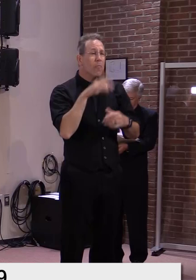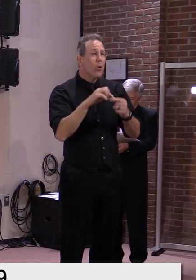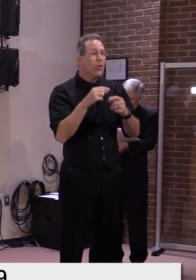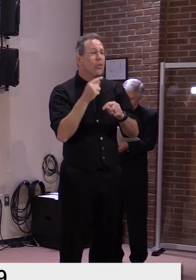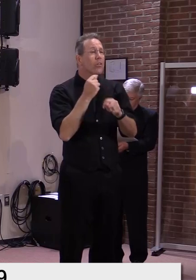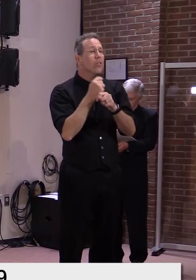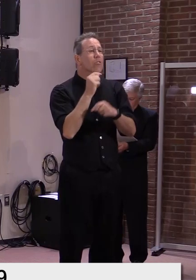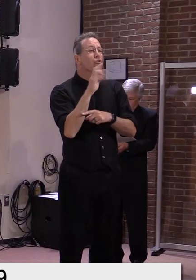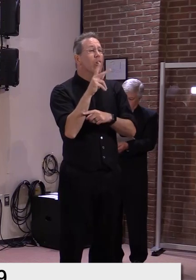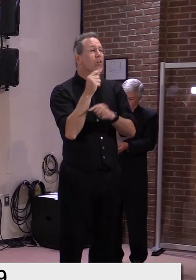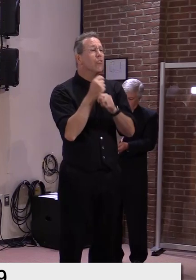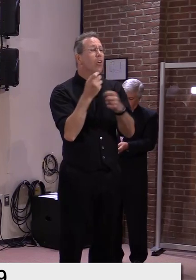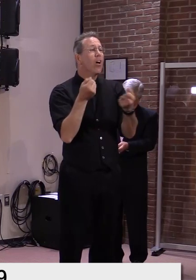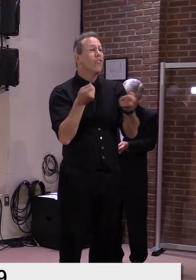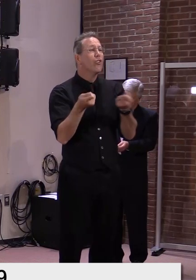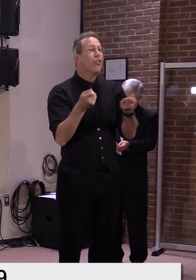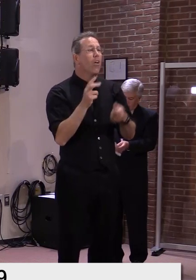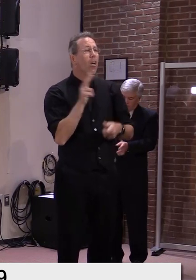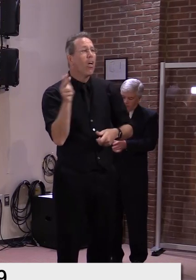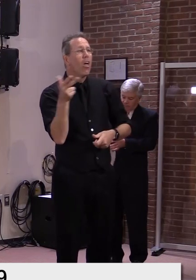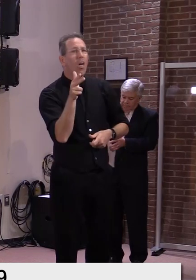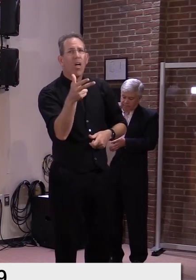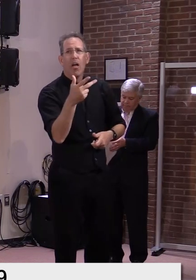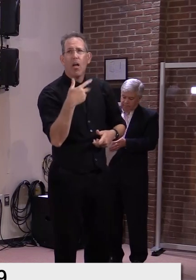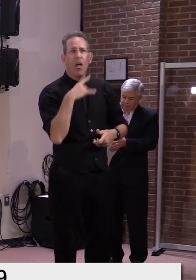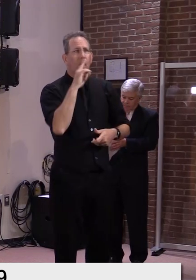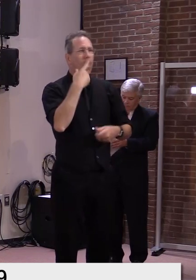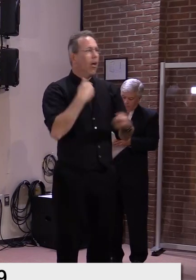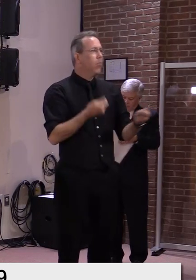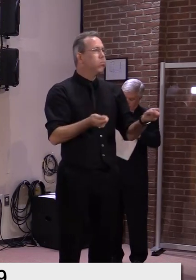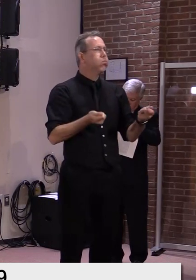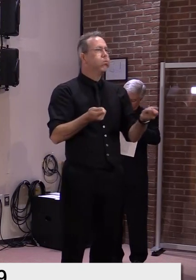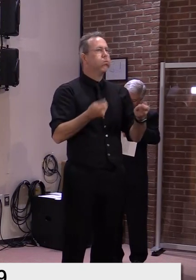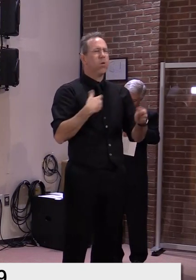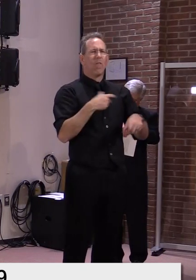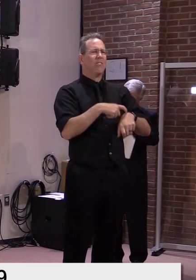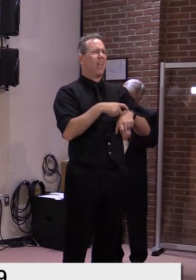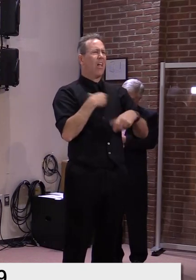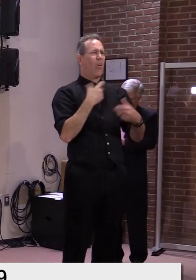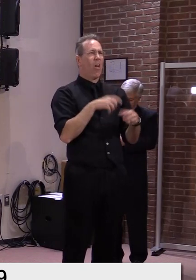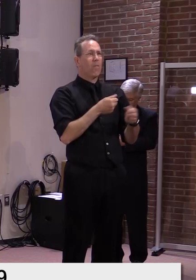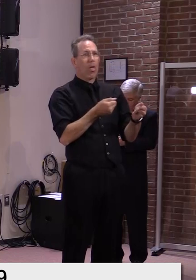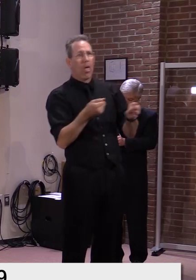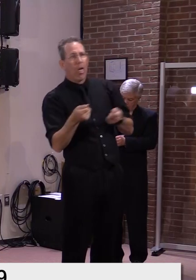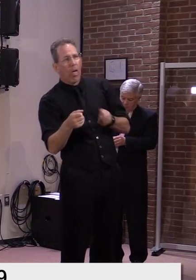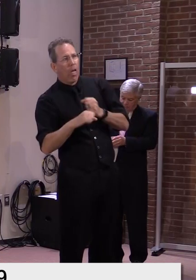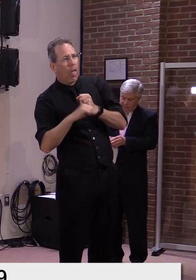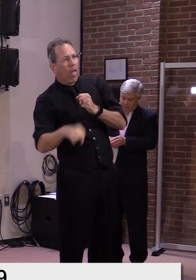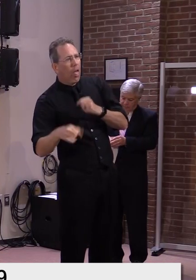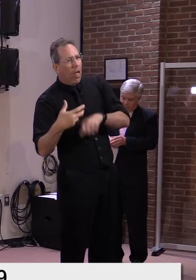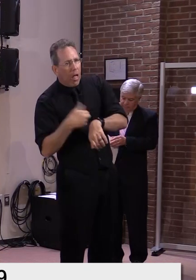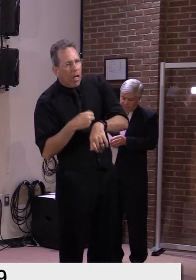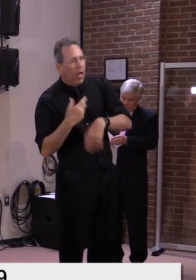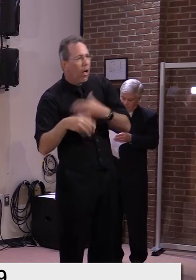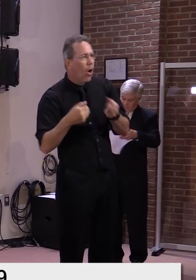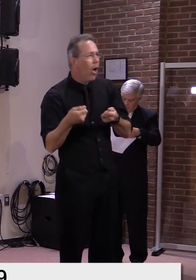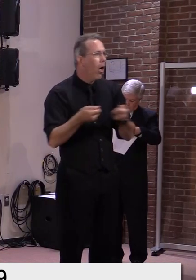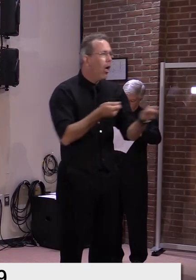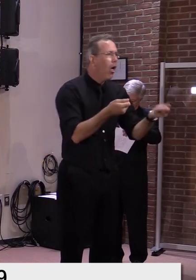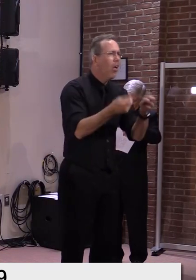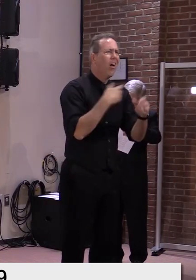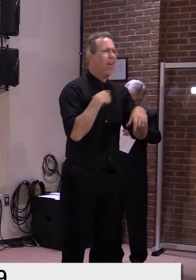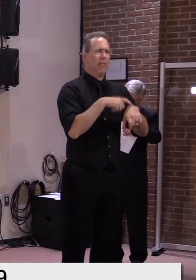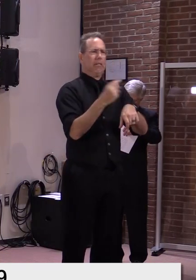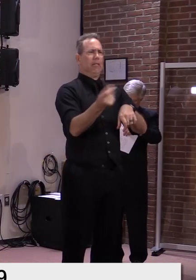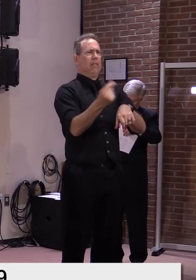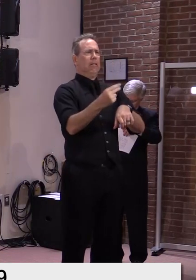computer and wasn't aware, you know, it was a time factor for him and looking for a walk-in clinic.